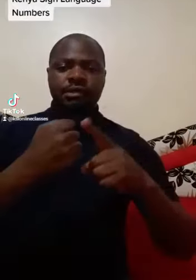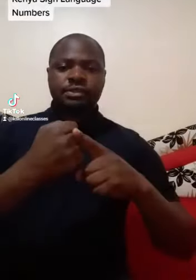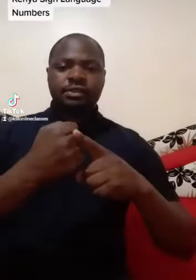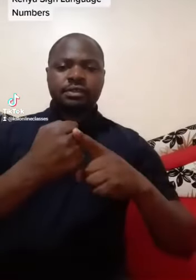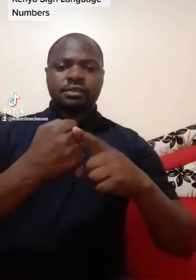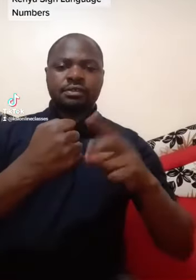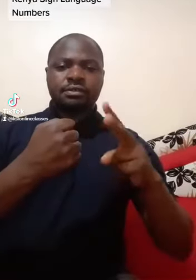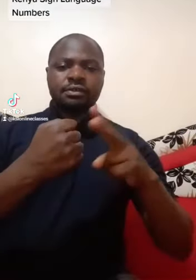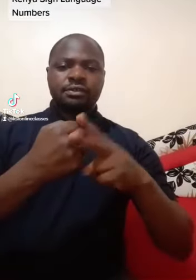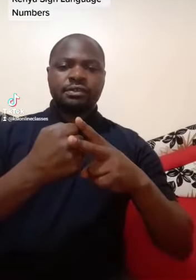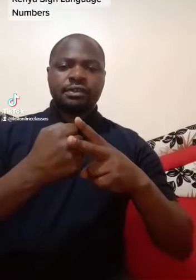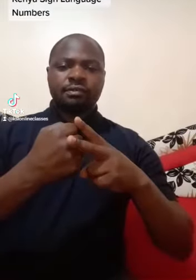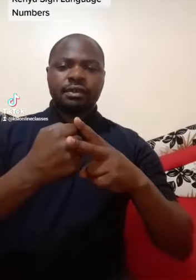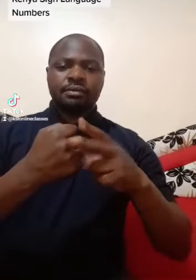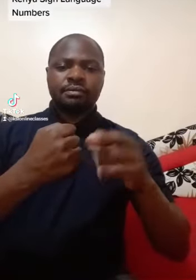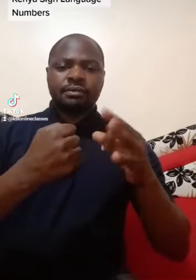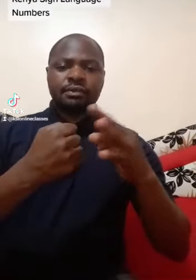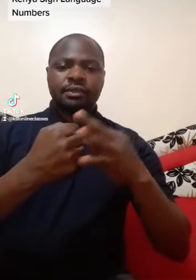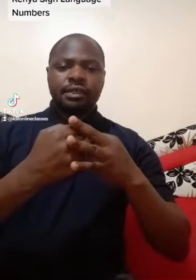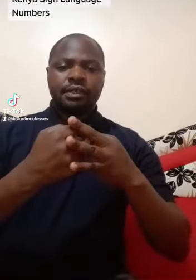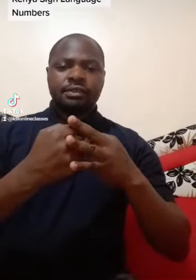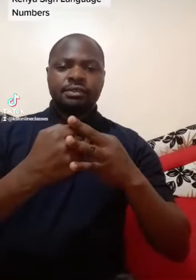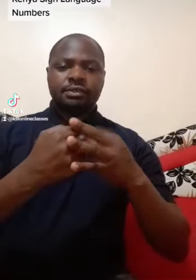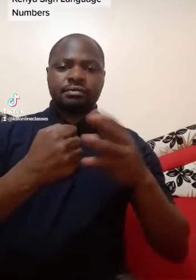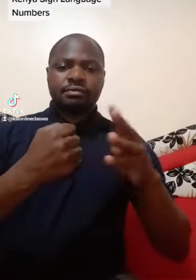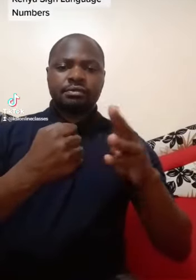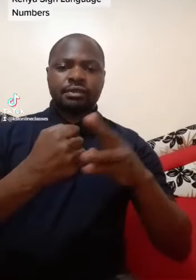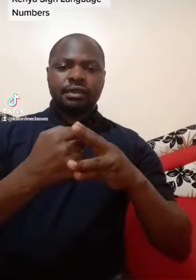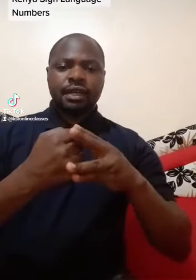6, 7, 8, 9,